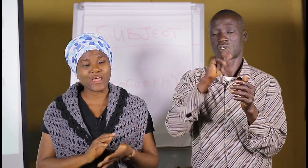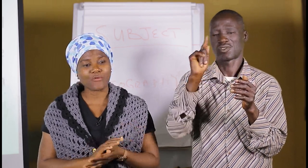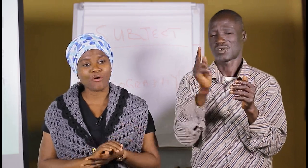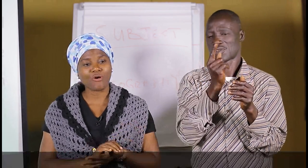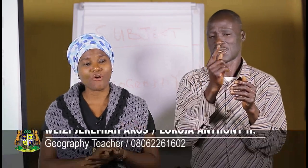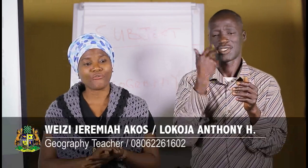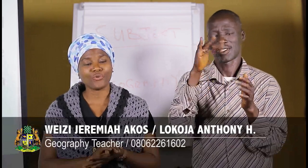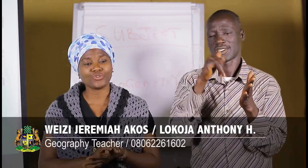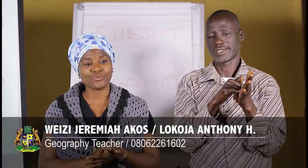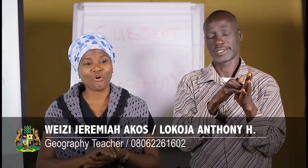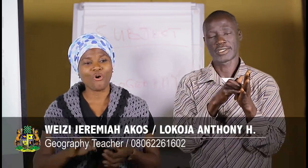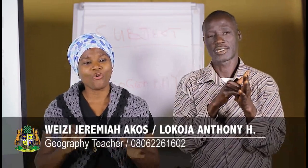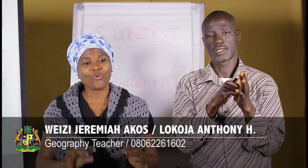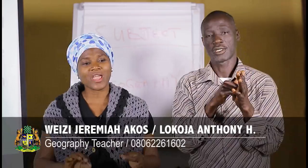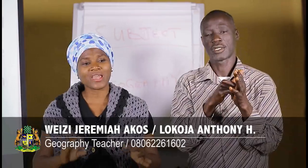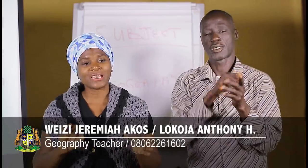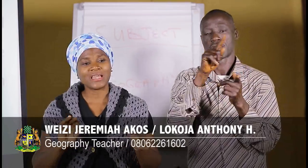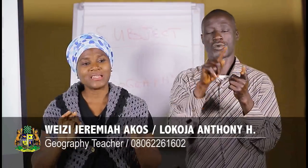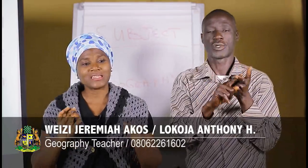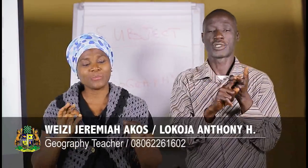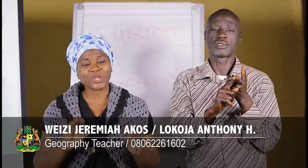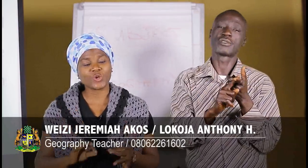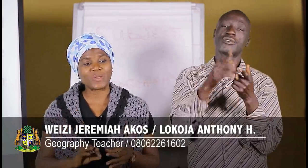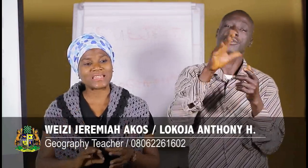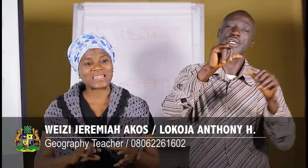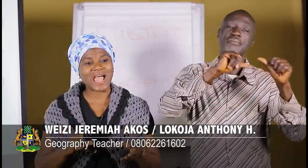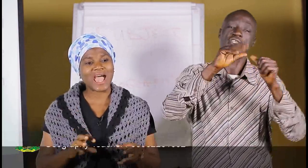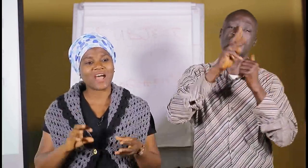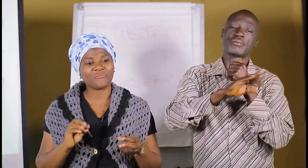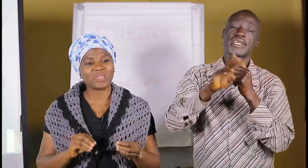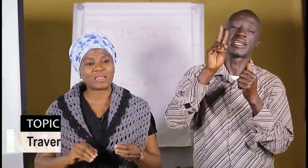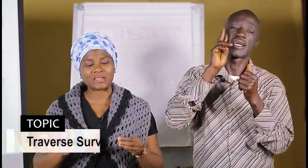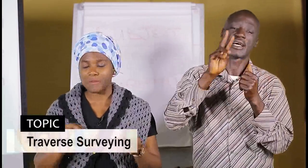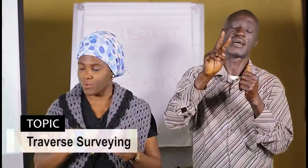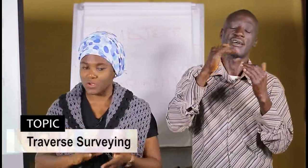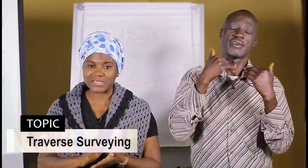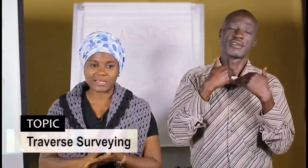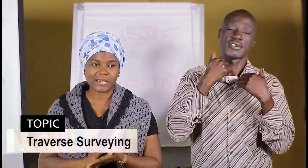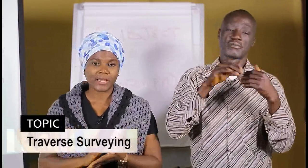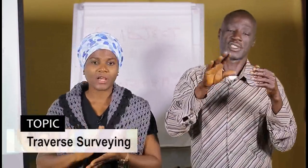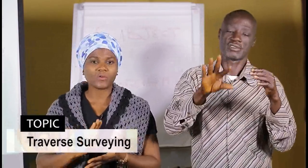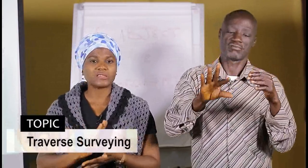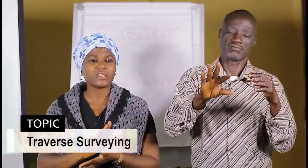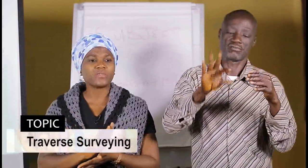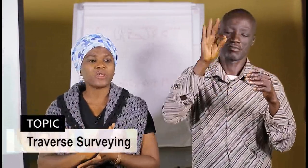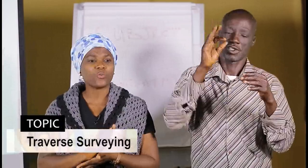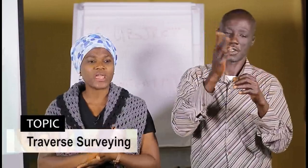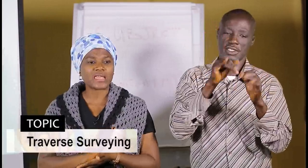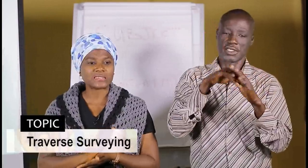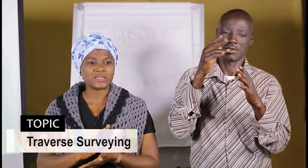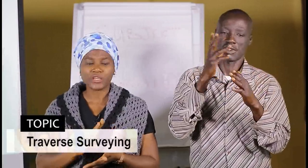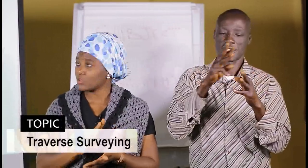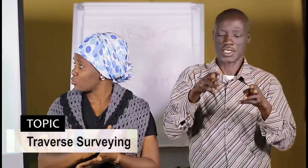this error of closure when the measurements have been plotted. And we said there